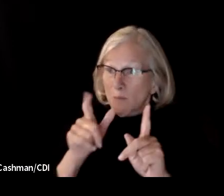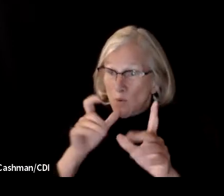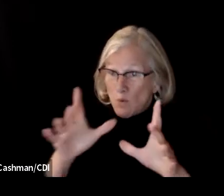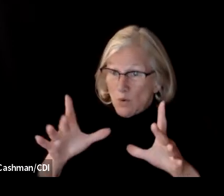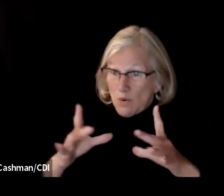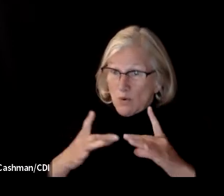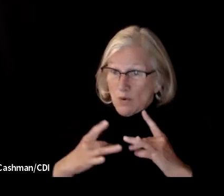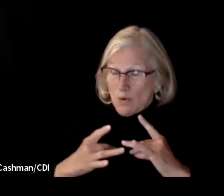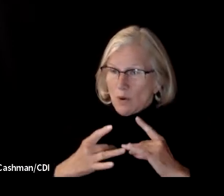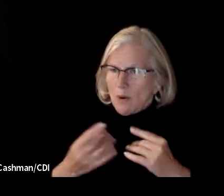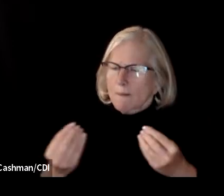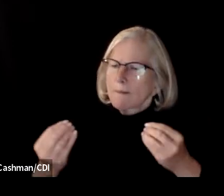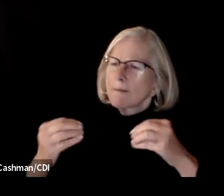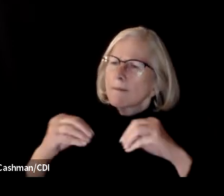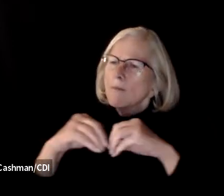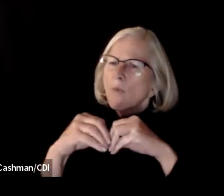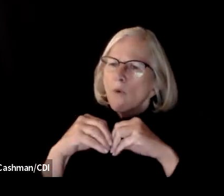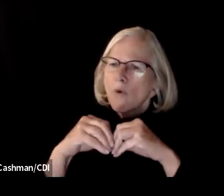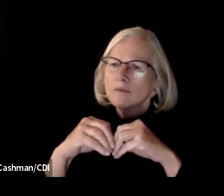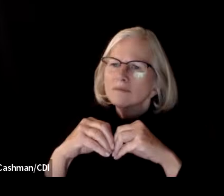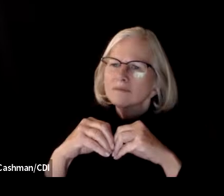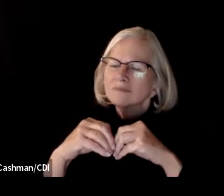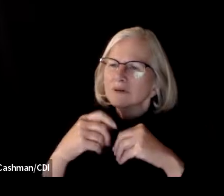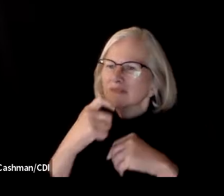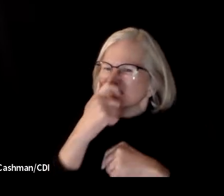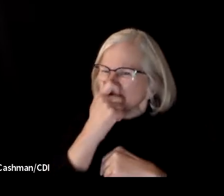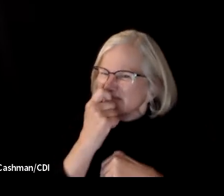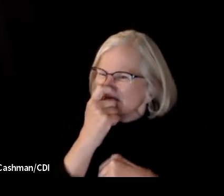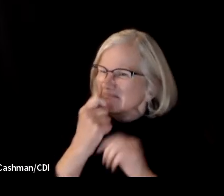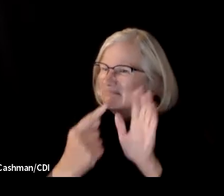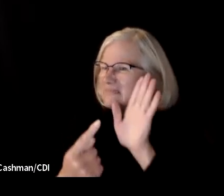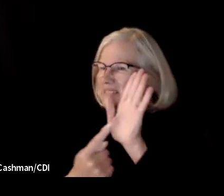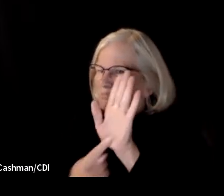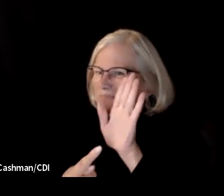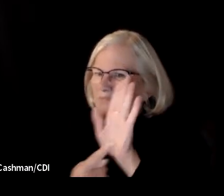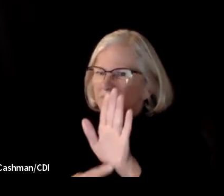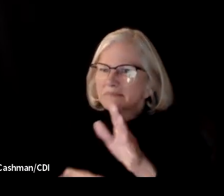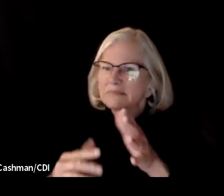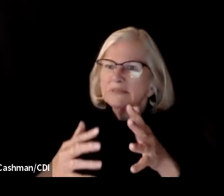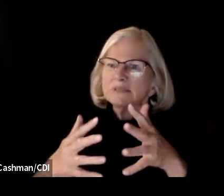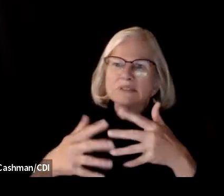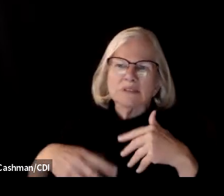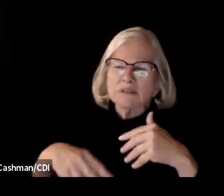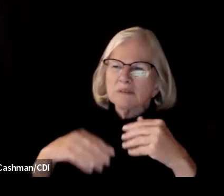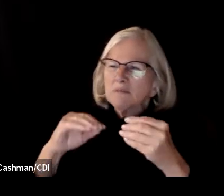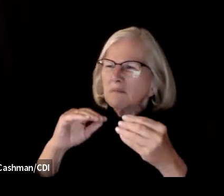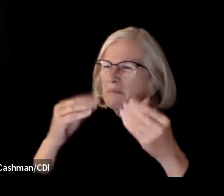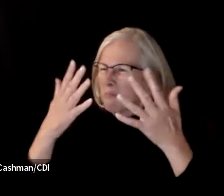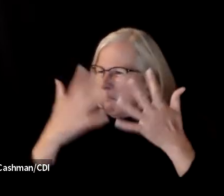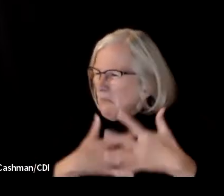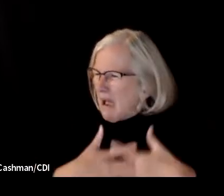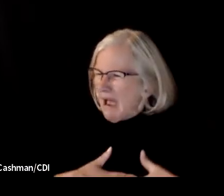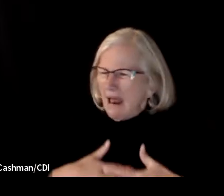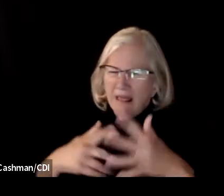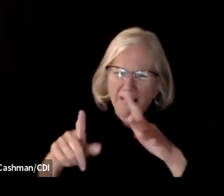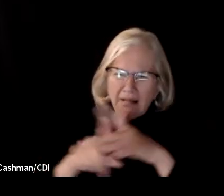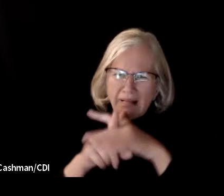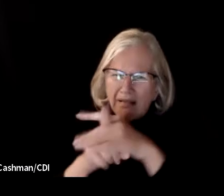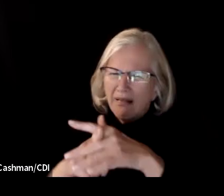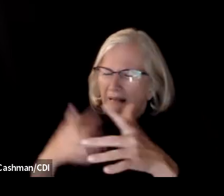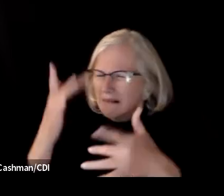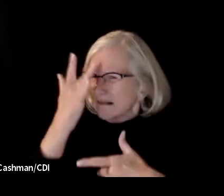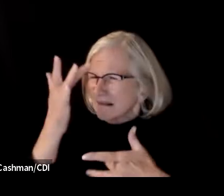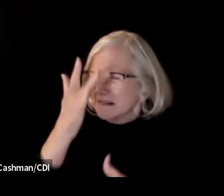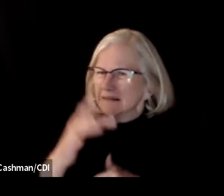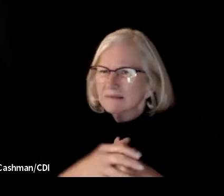loads, meaning more virus in their body. And one of the things that's different with the Delta